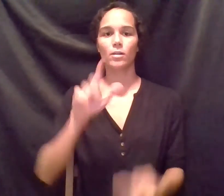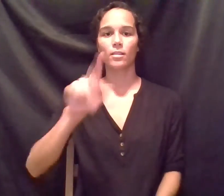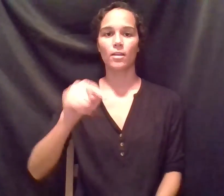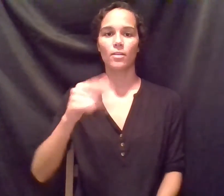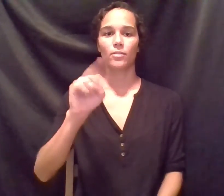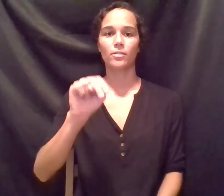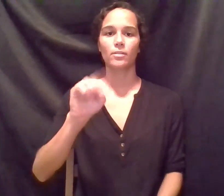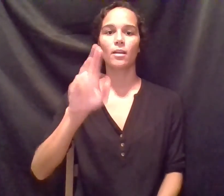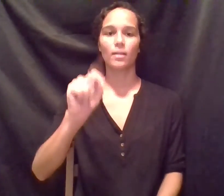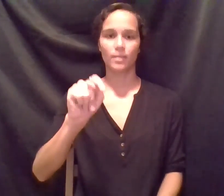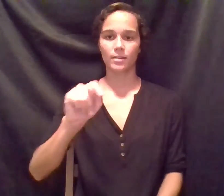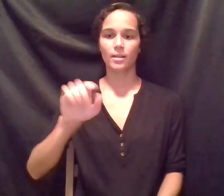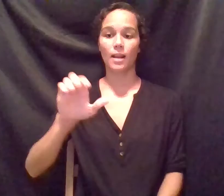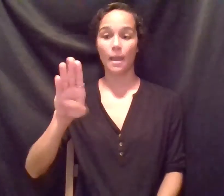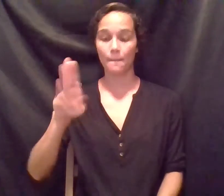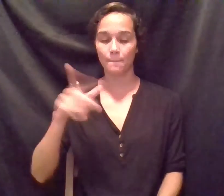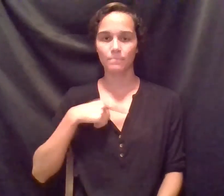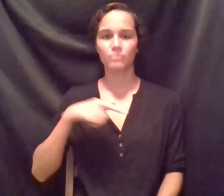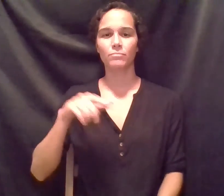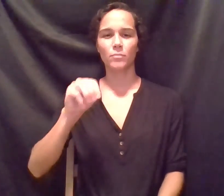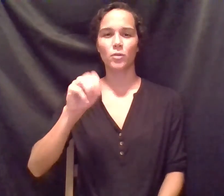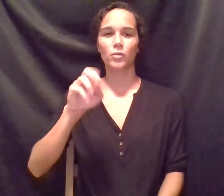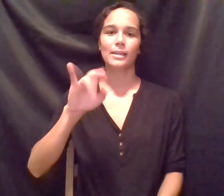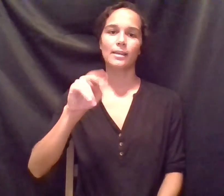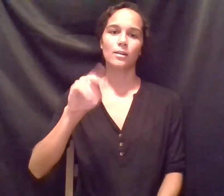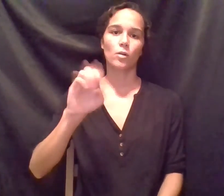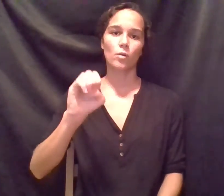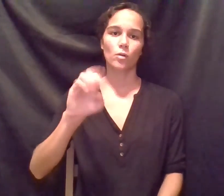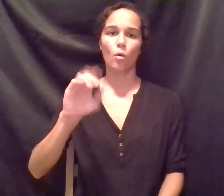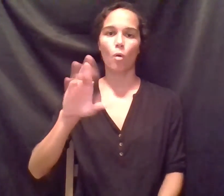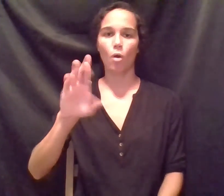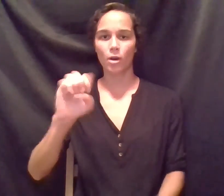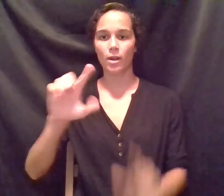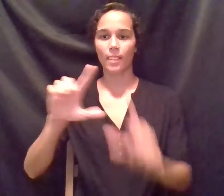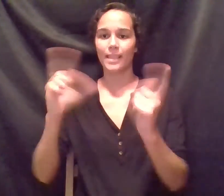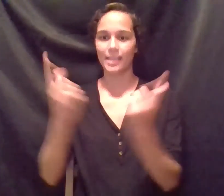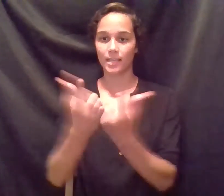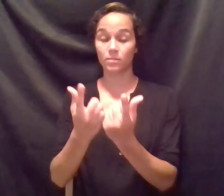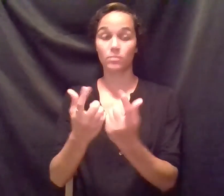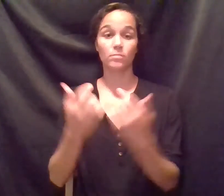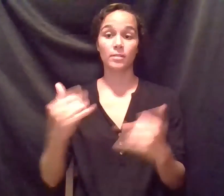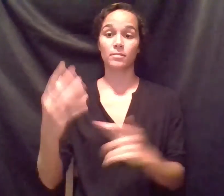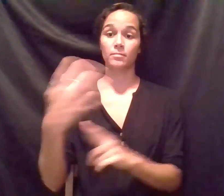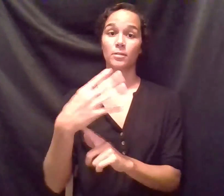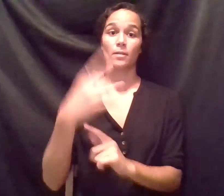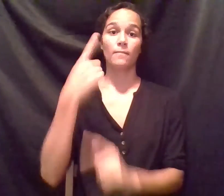coming. We are Facebook Living this, as well as recording it. We'll post it on YouTube later.